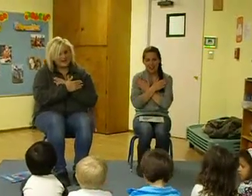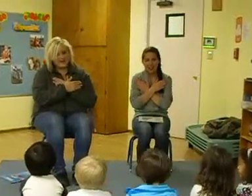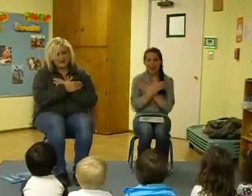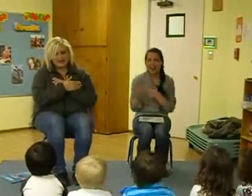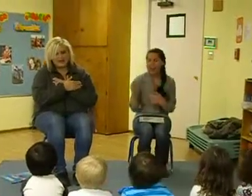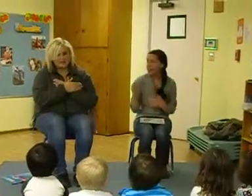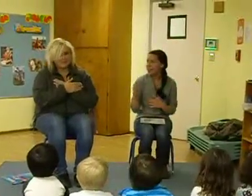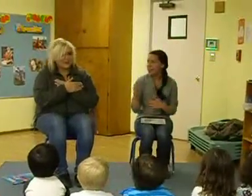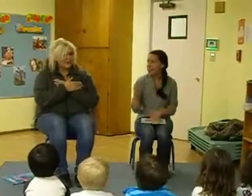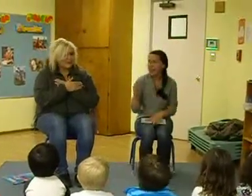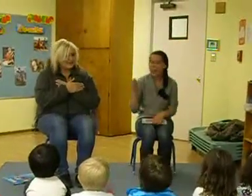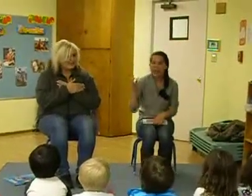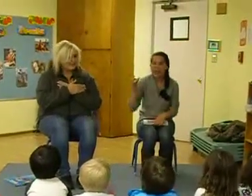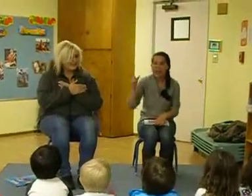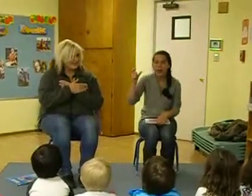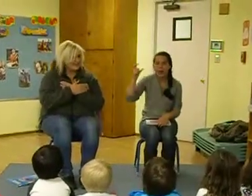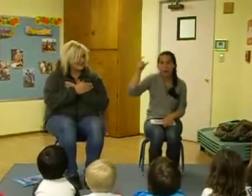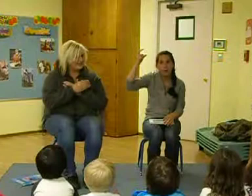Oh, good job. And moon.